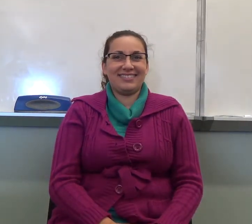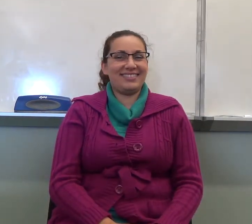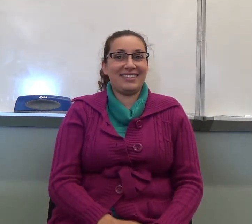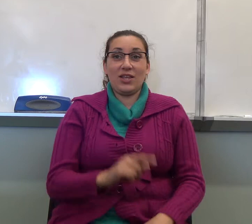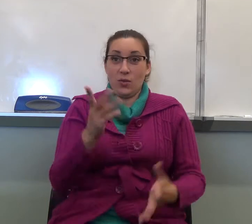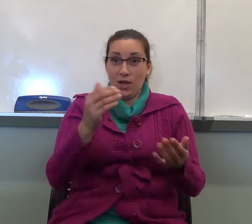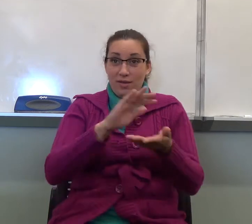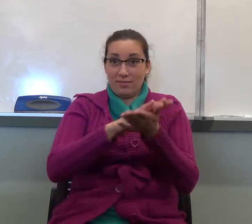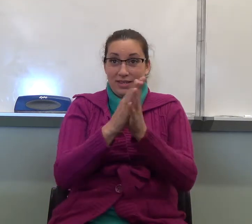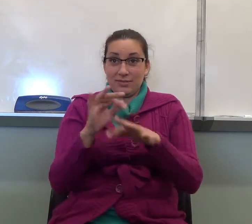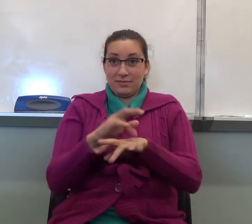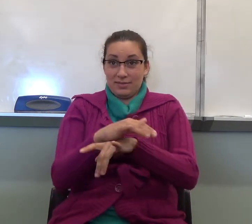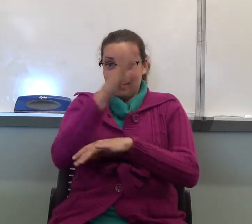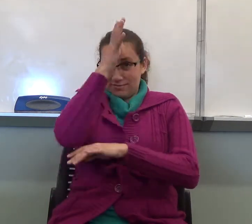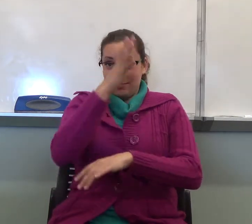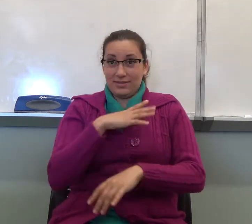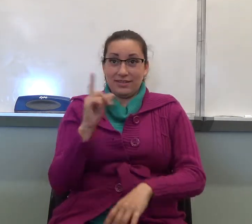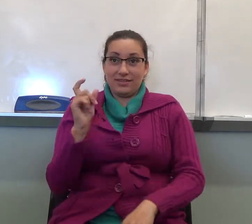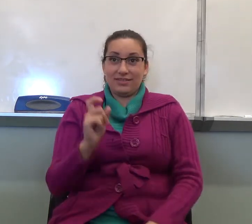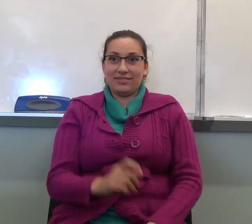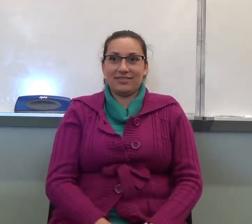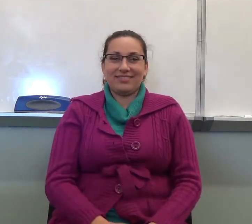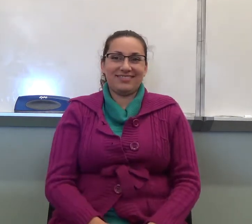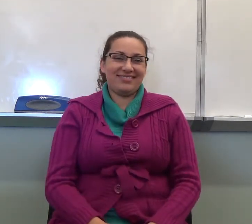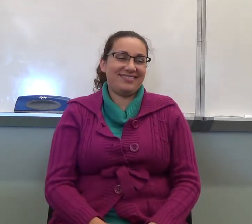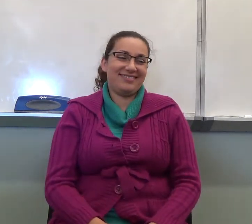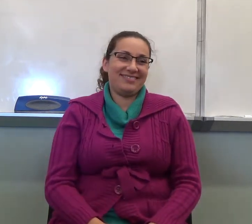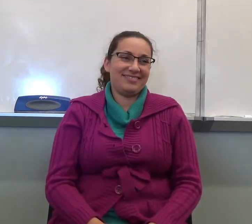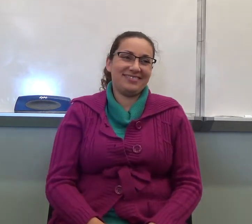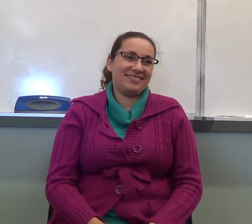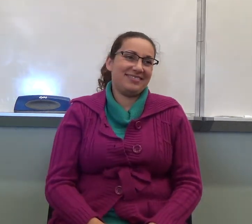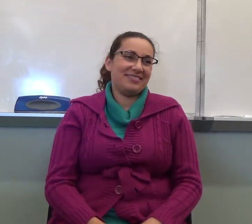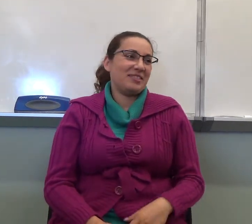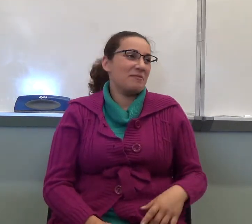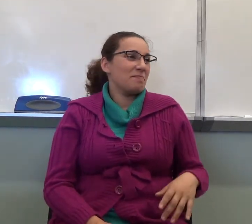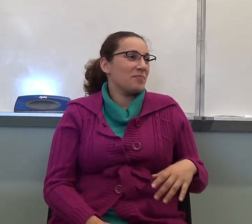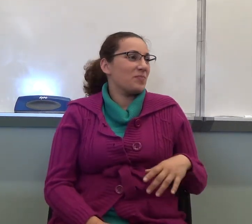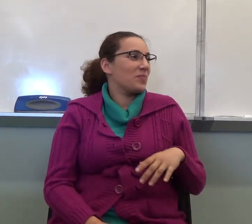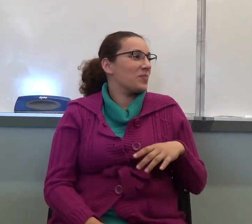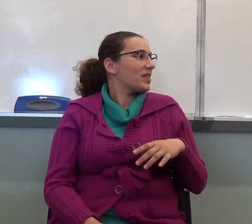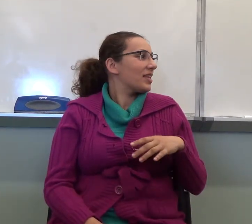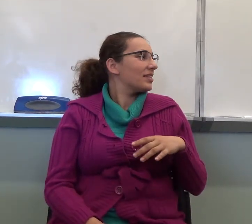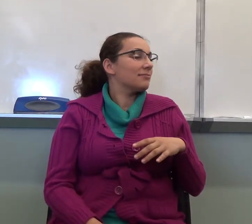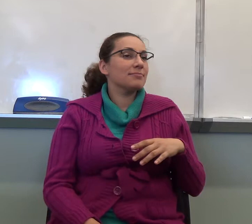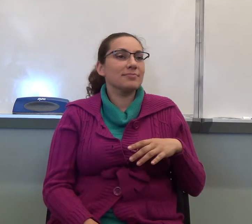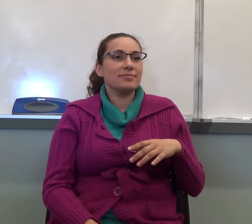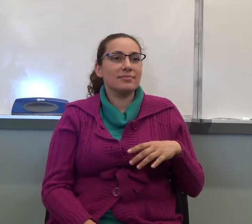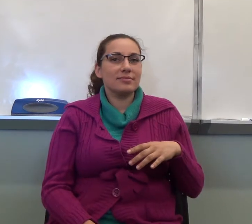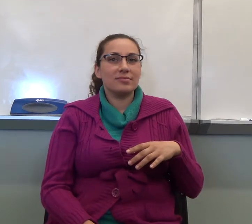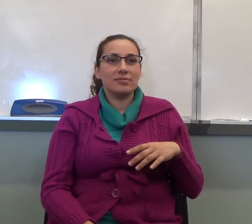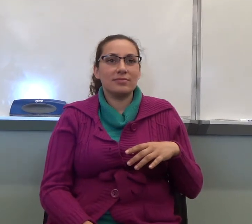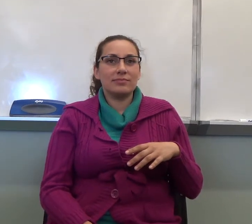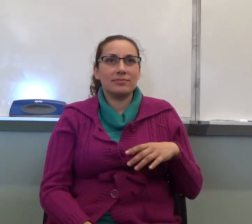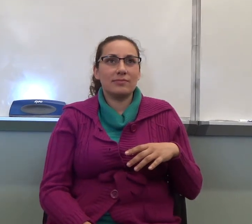students, on time, 11, about 5 minutes late, 7, about 10 minutes late, 3, about 15 minutes